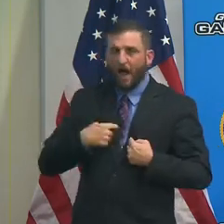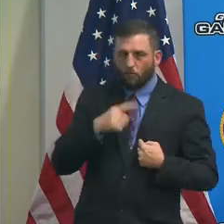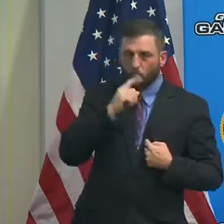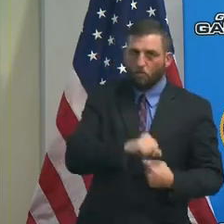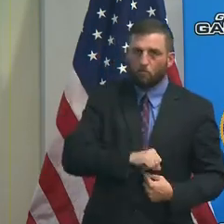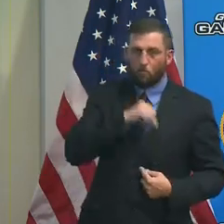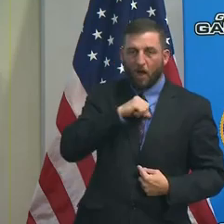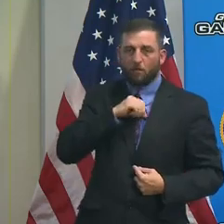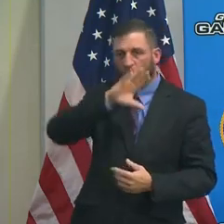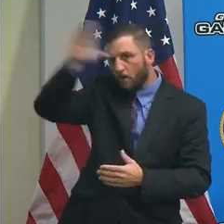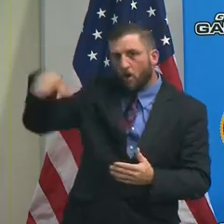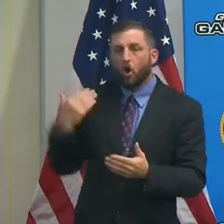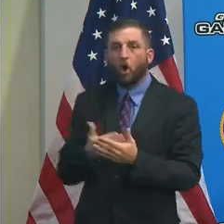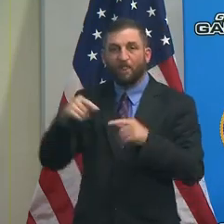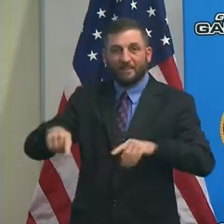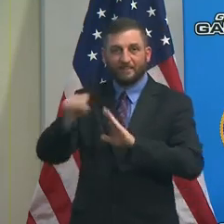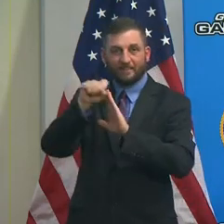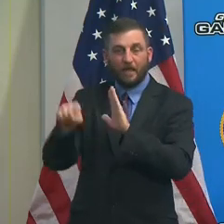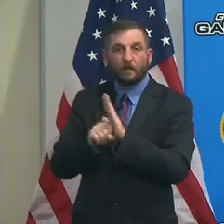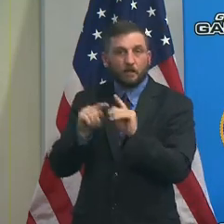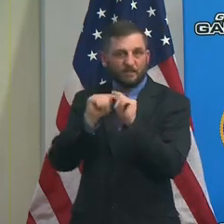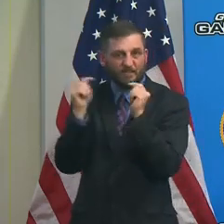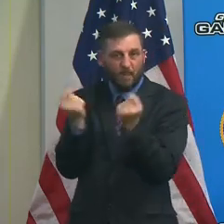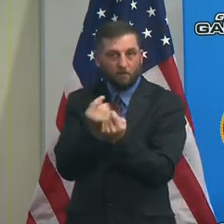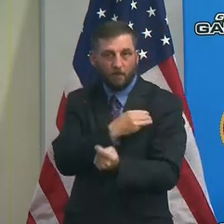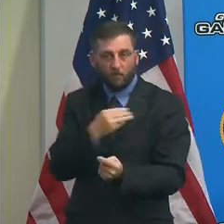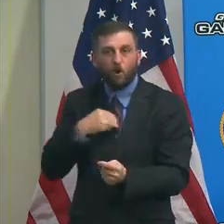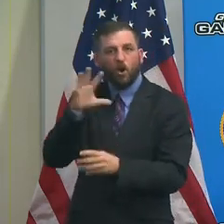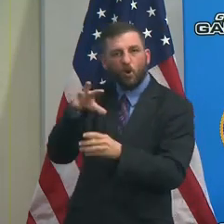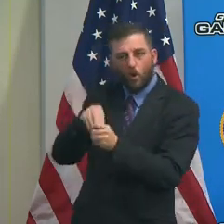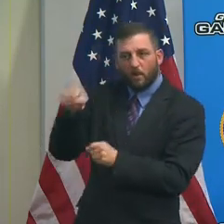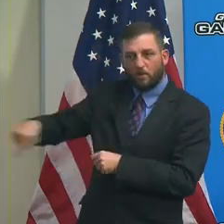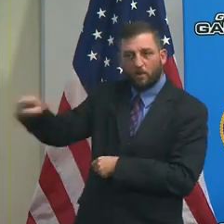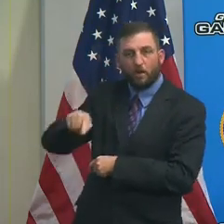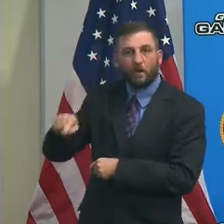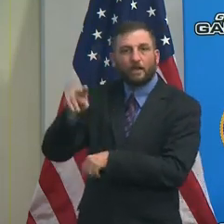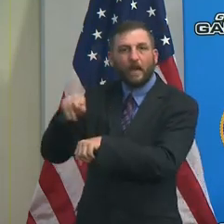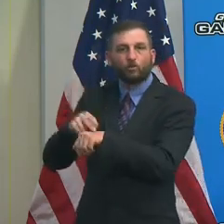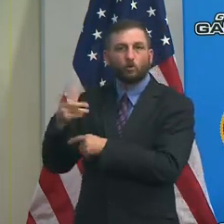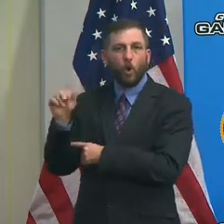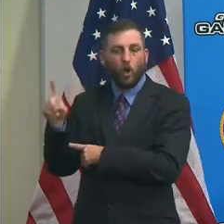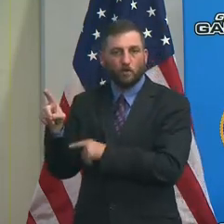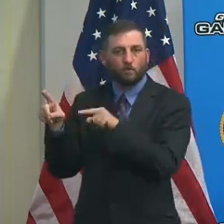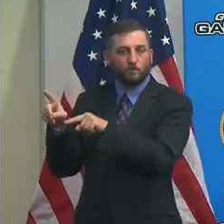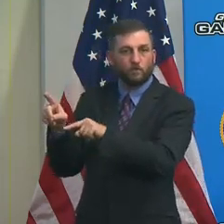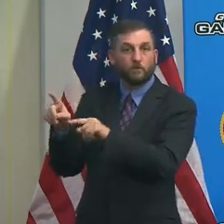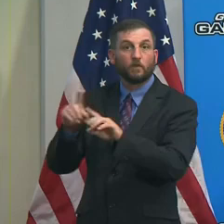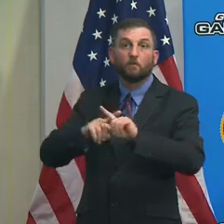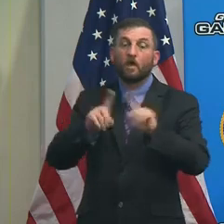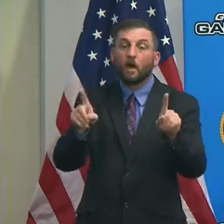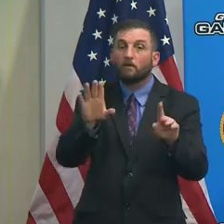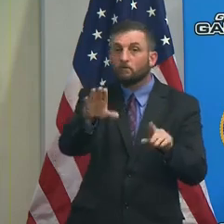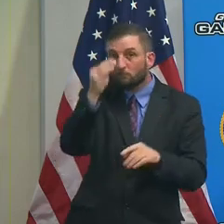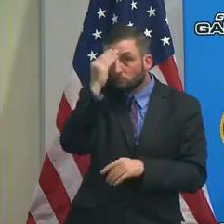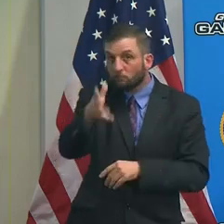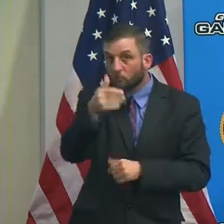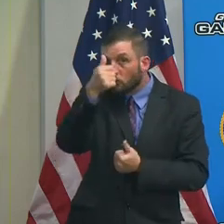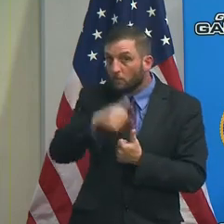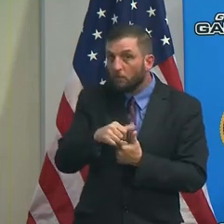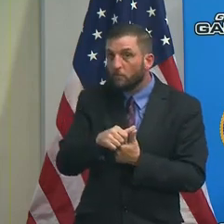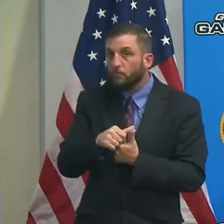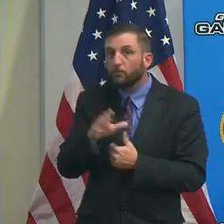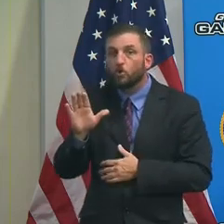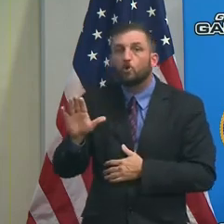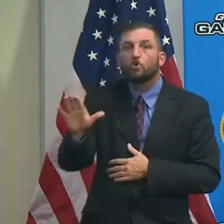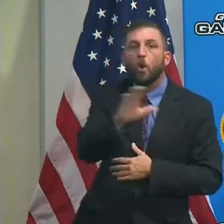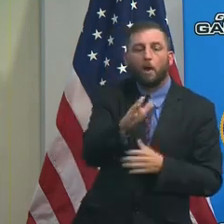our team members in the state. That certainly includes the National Guard. But remember that for your